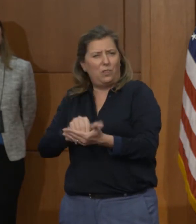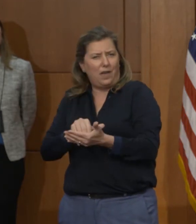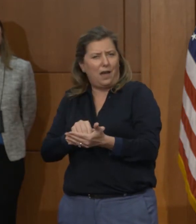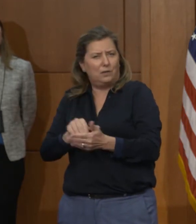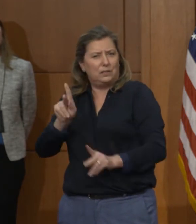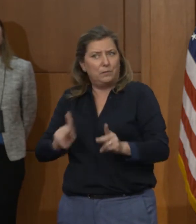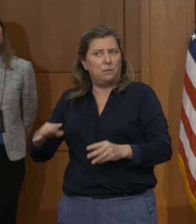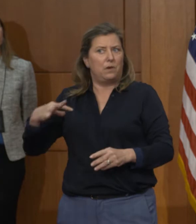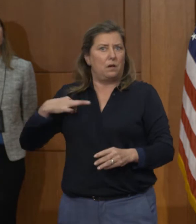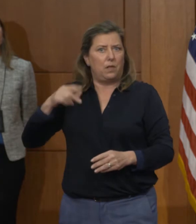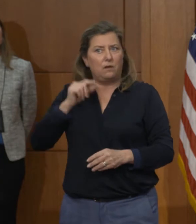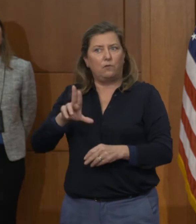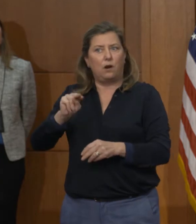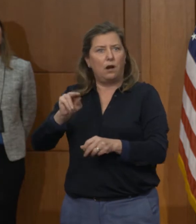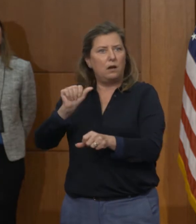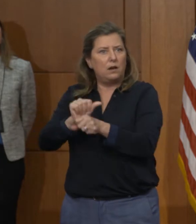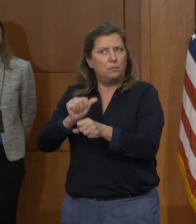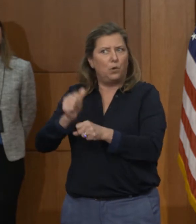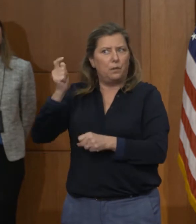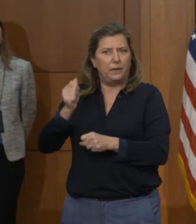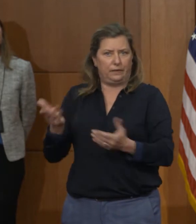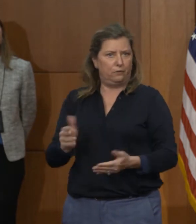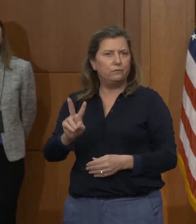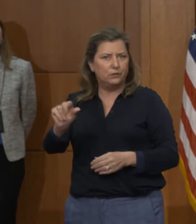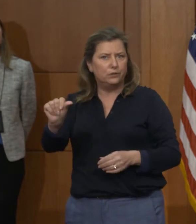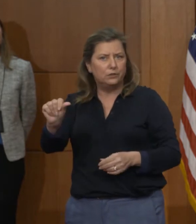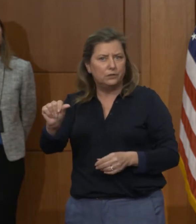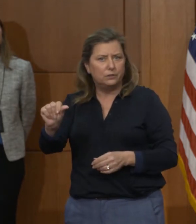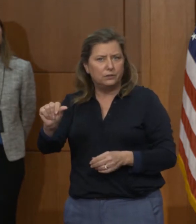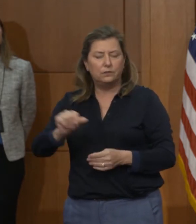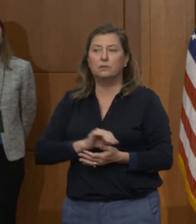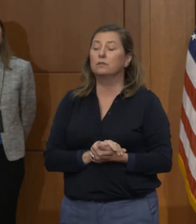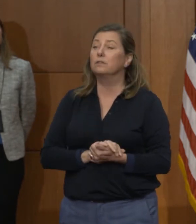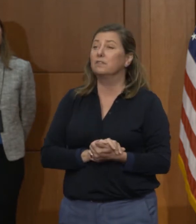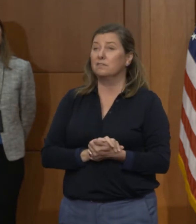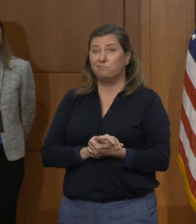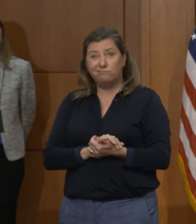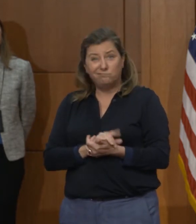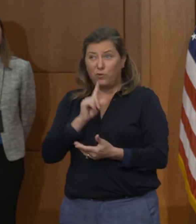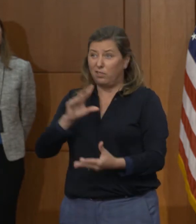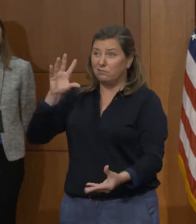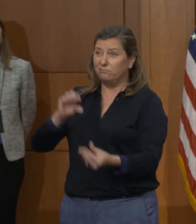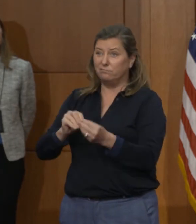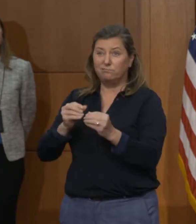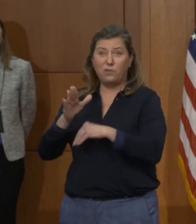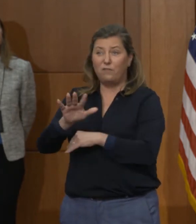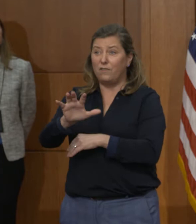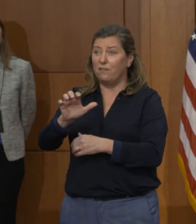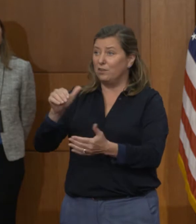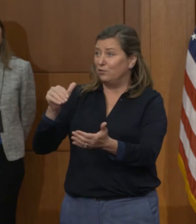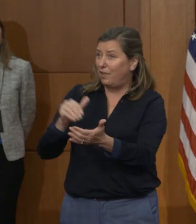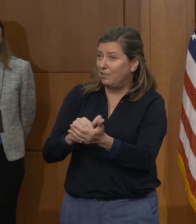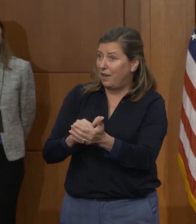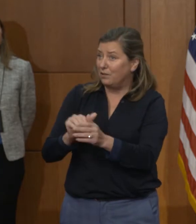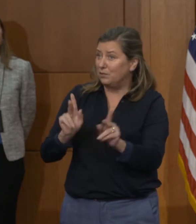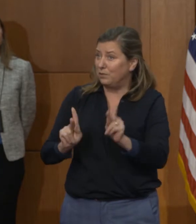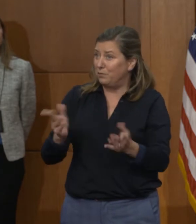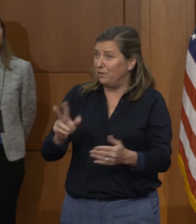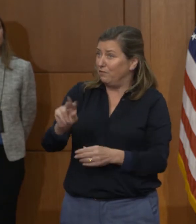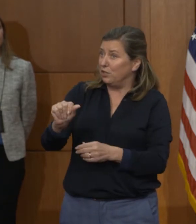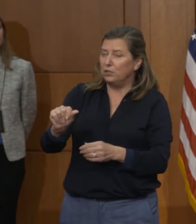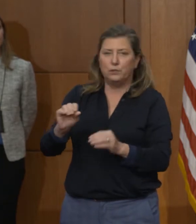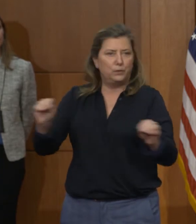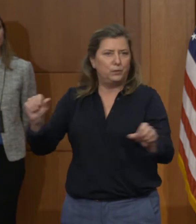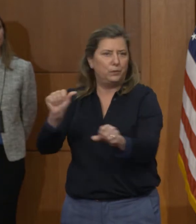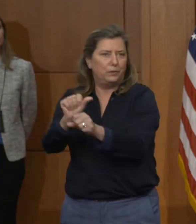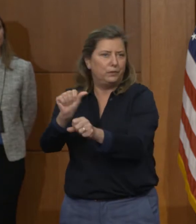for unemployment benefits in Virginia. That means almost 500,000 Virginians are now